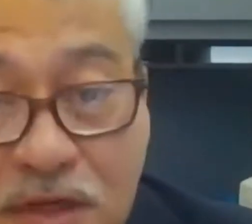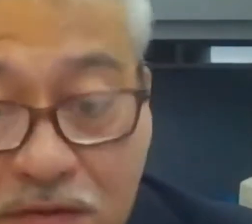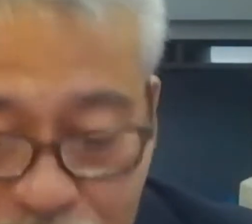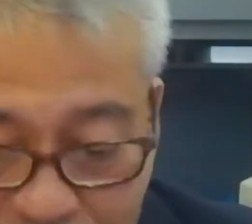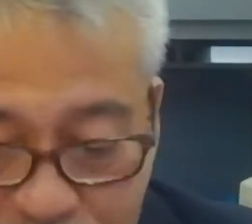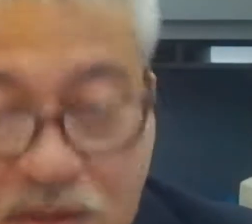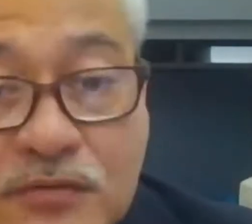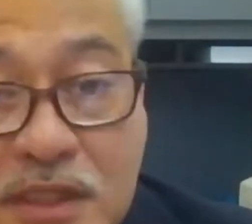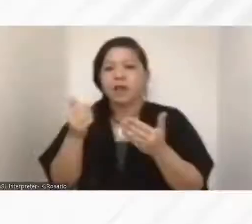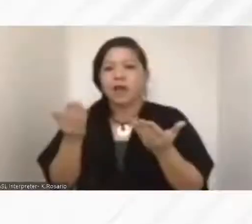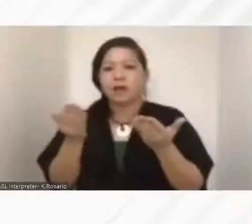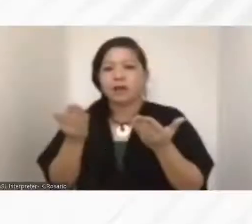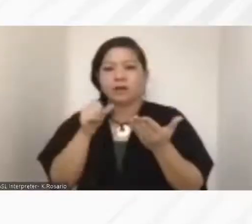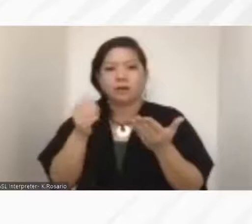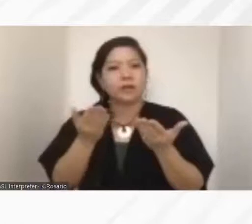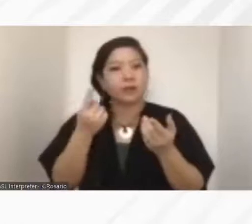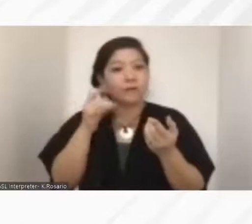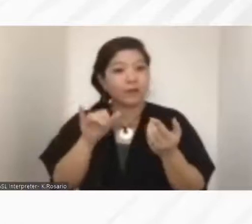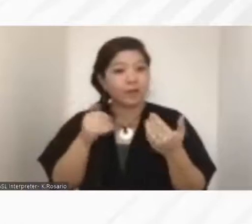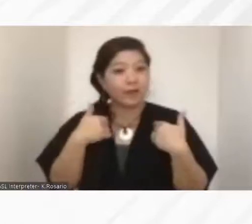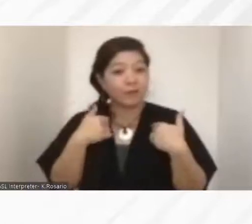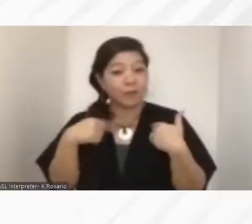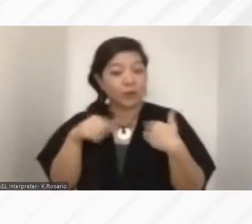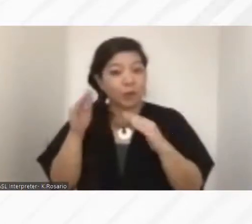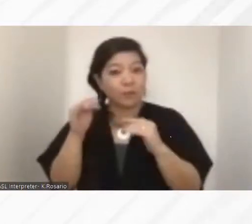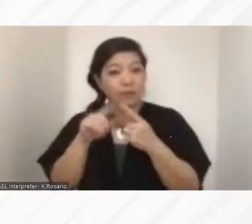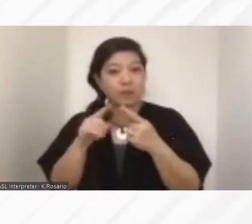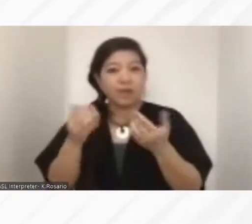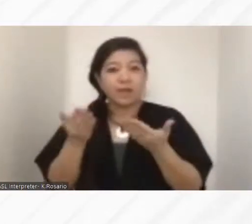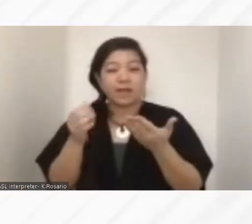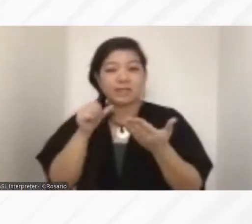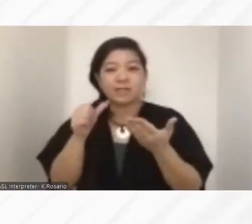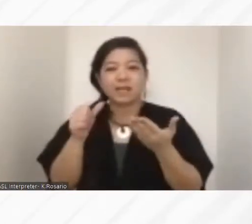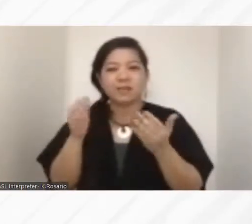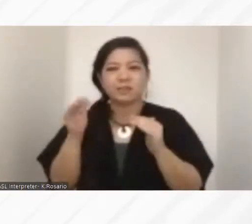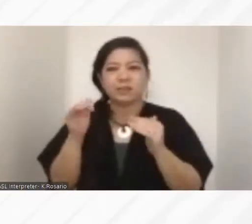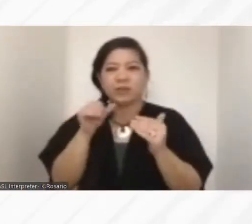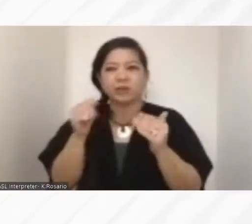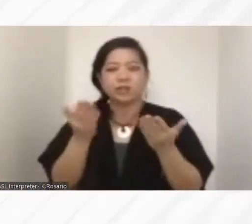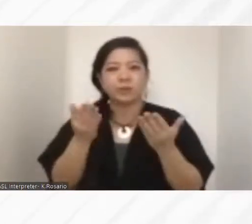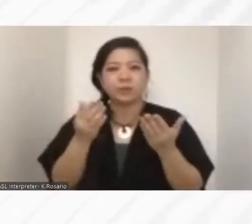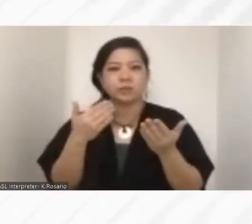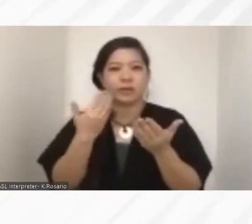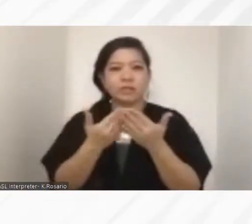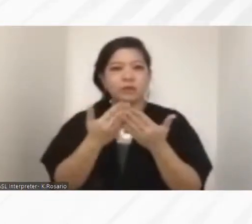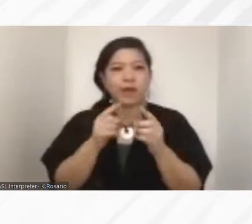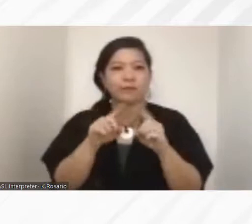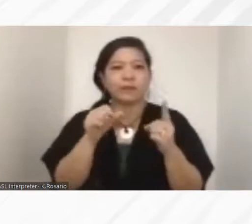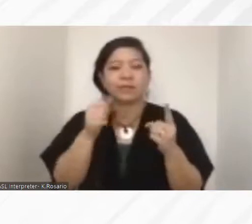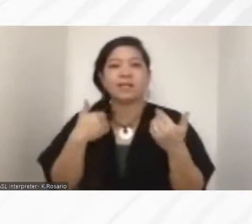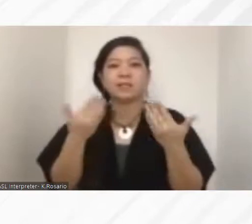have a conversation on COVID-19. We are looking forward to your message and perhaps a sharing of best practices, models,